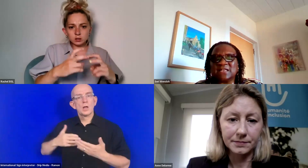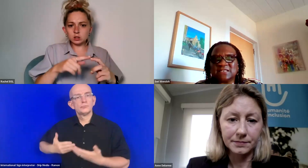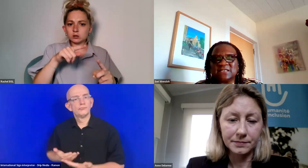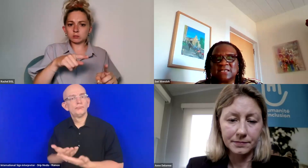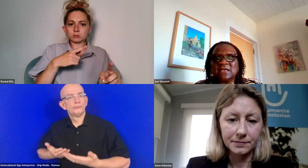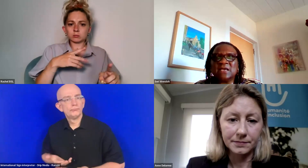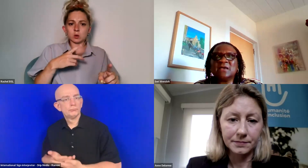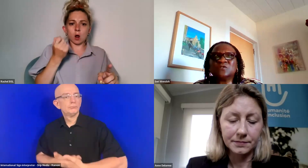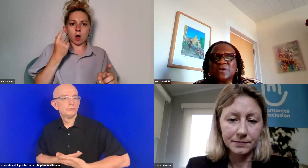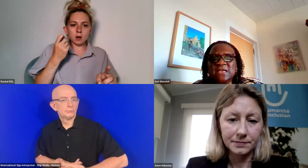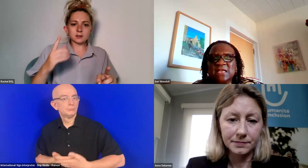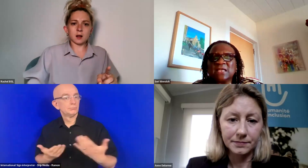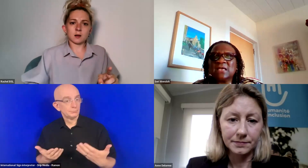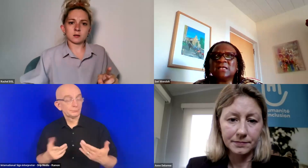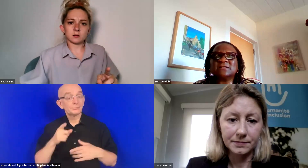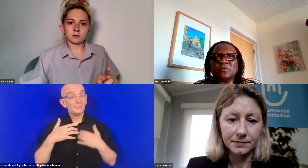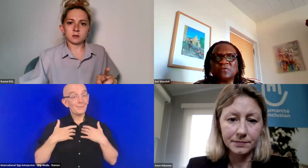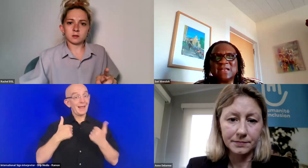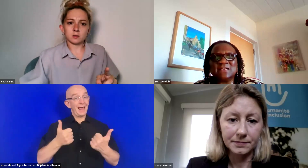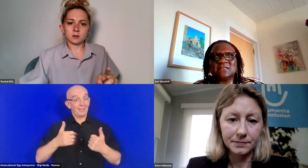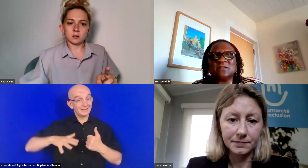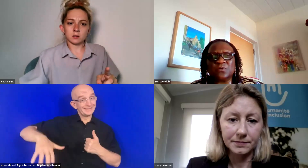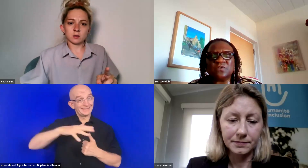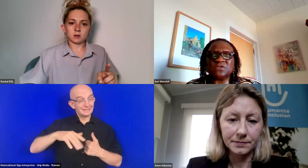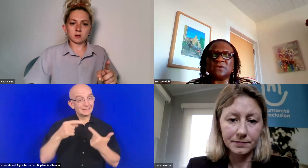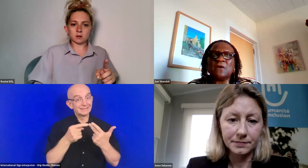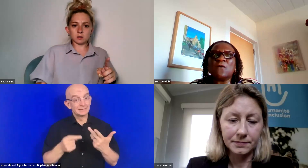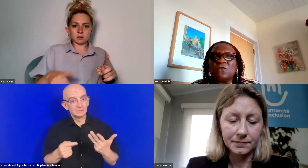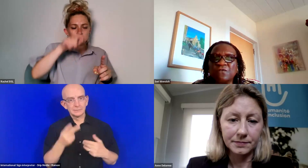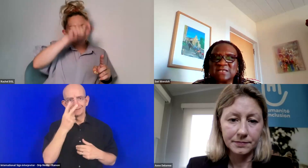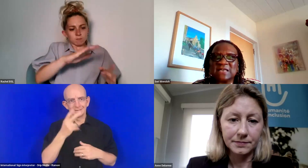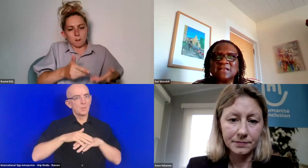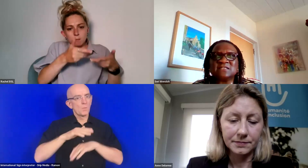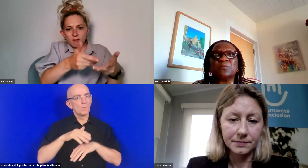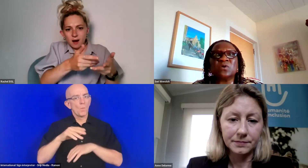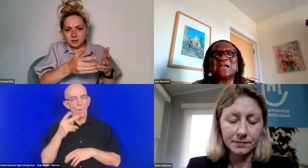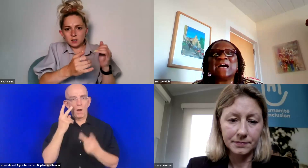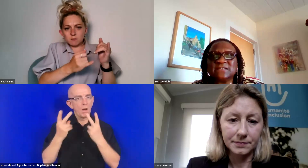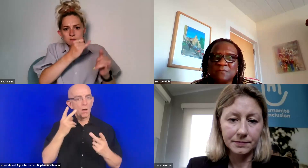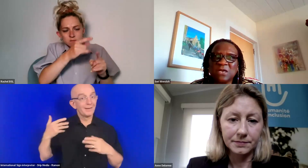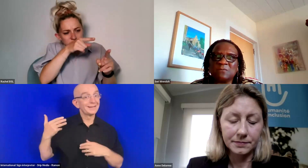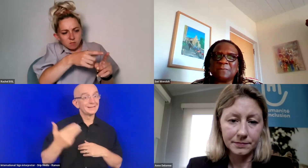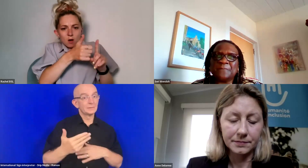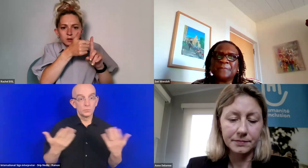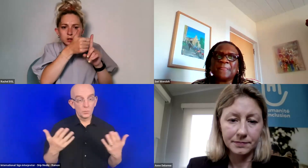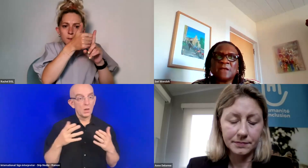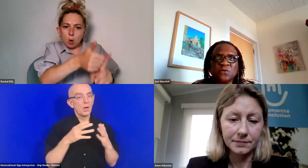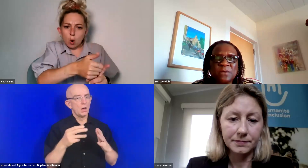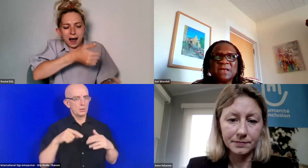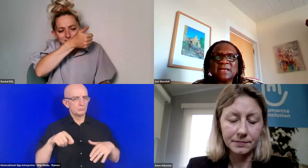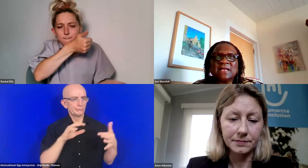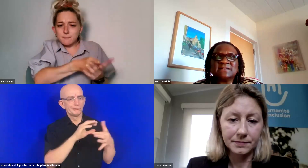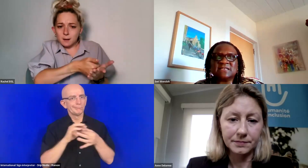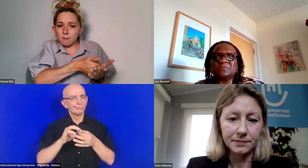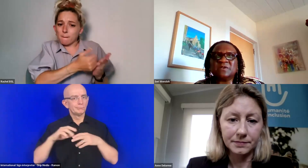trends, and reality, training health providers in the provision of first-line support at a minimum